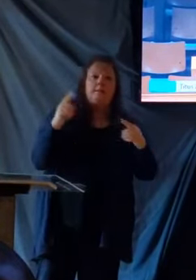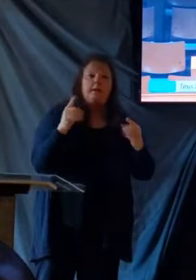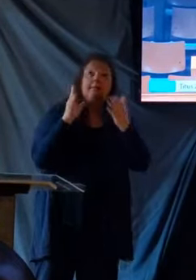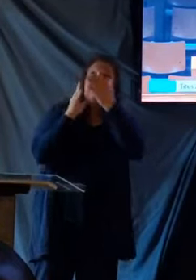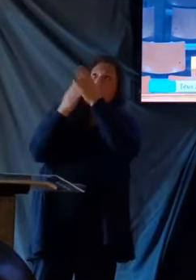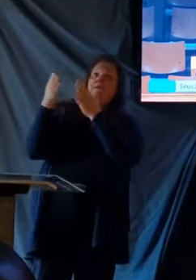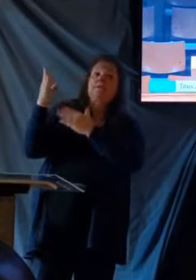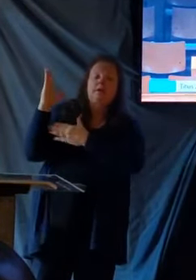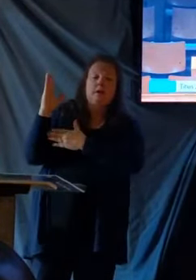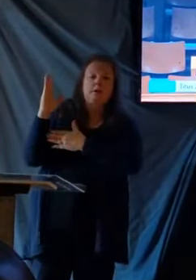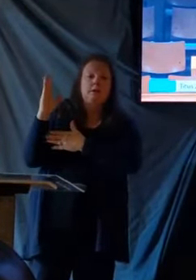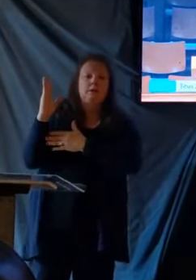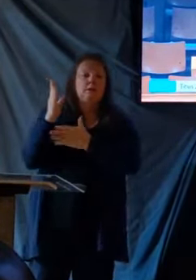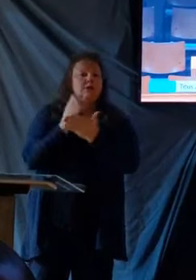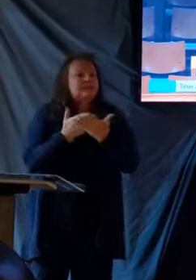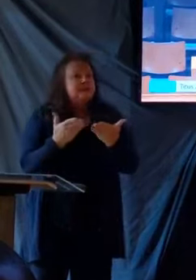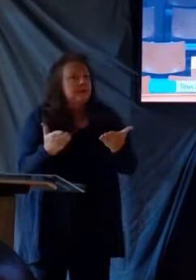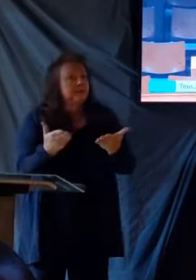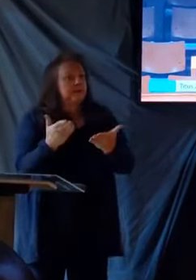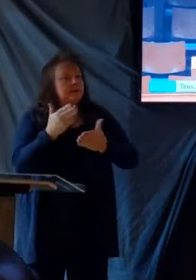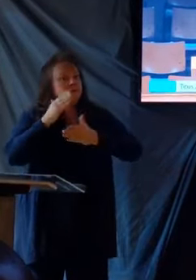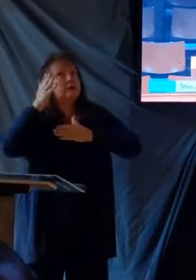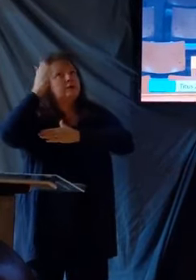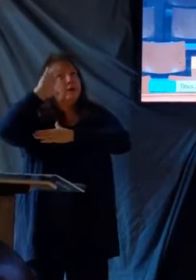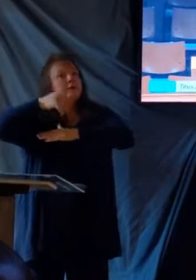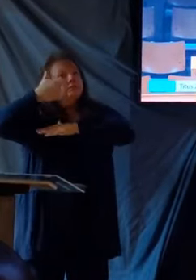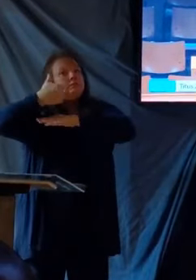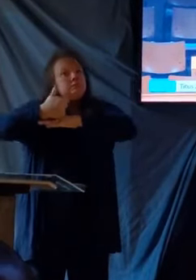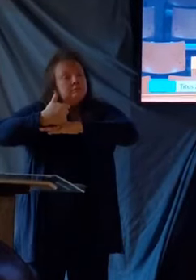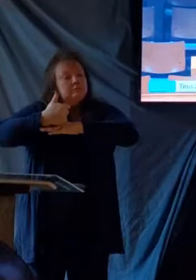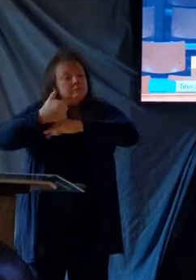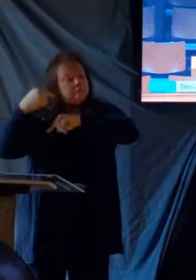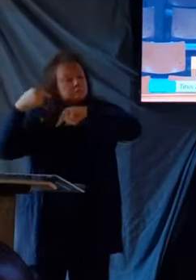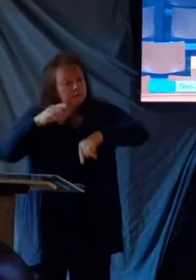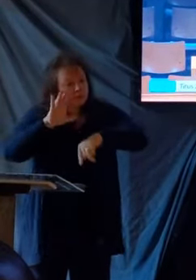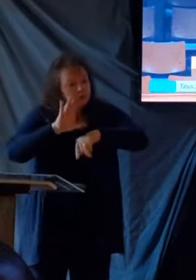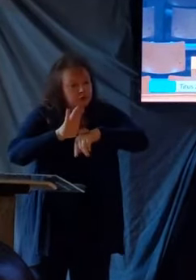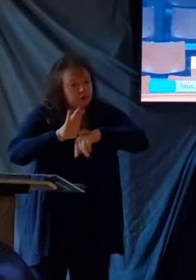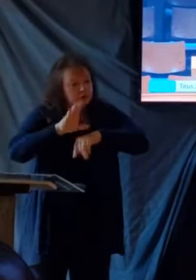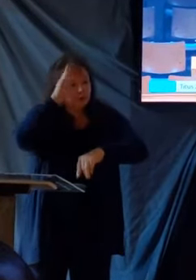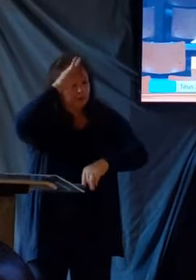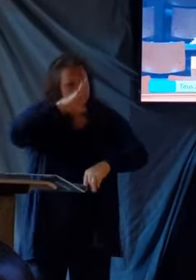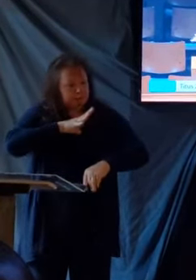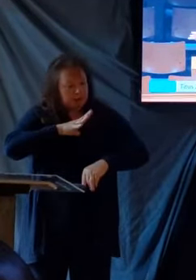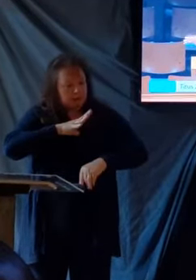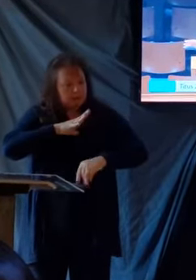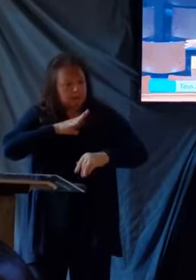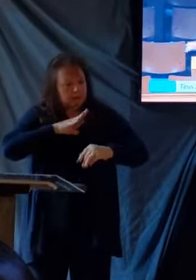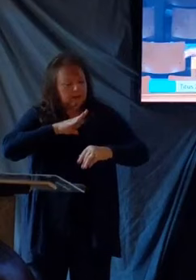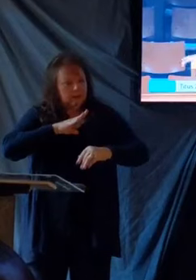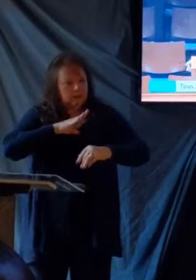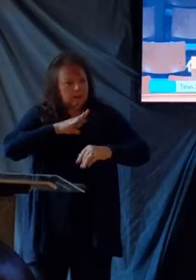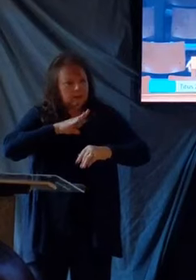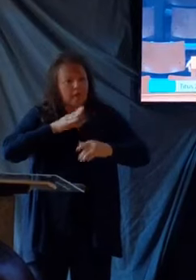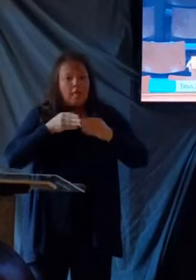God. I mean, certain things are established. Come to the church, its elders. Leadership is established as